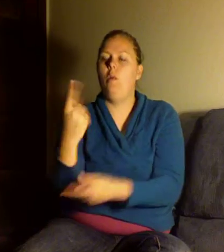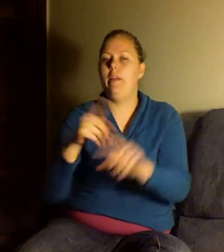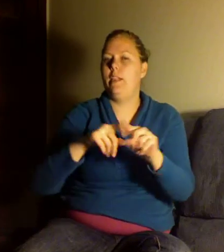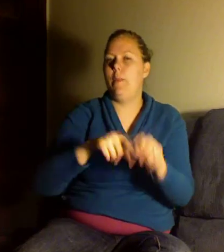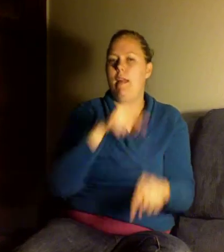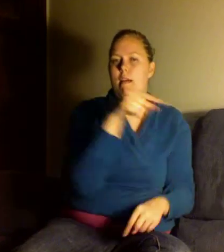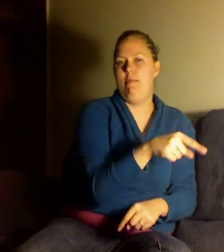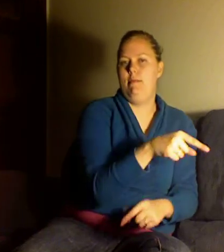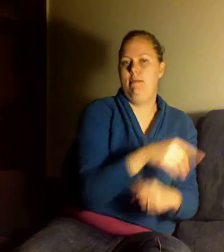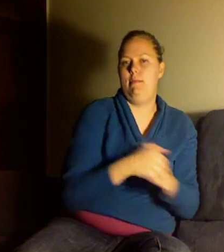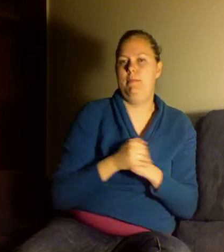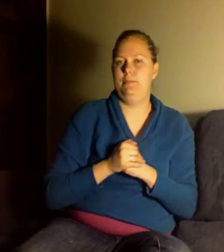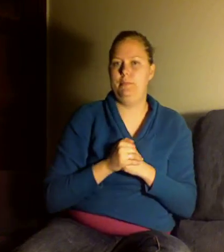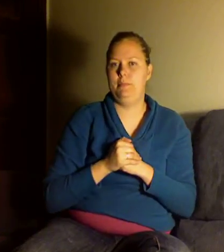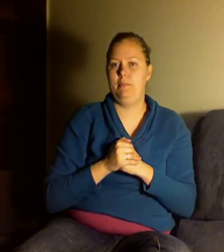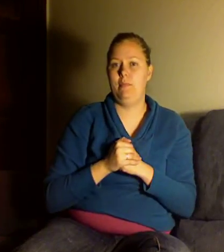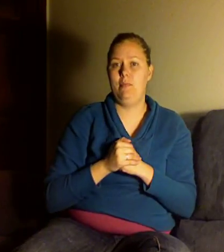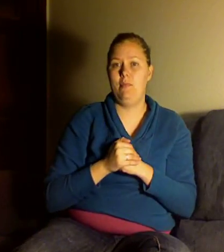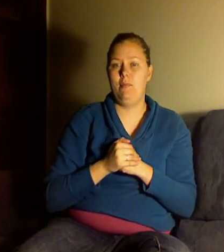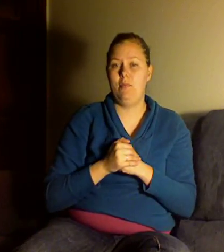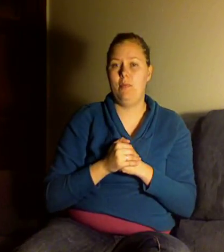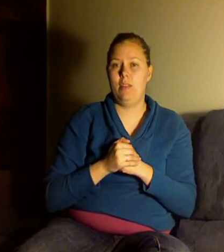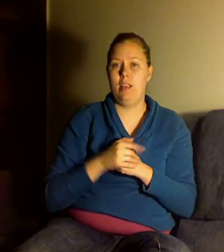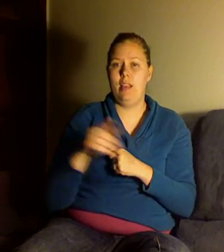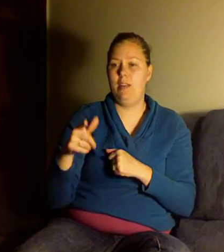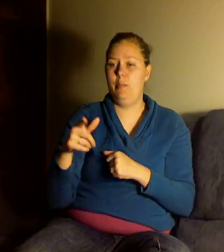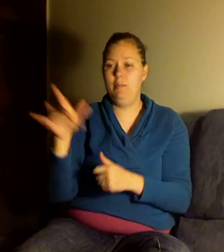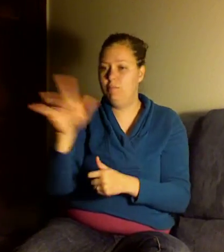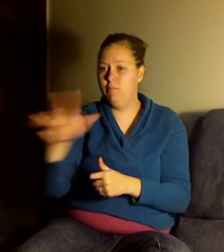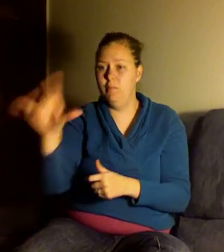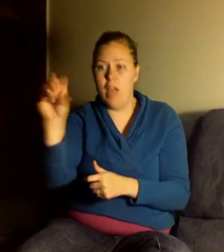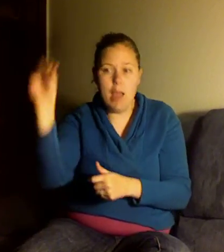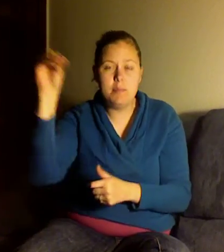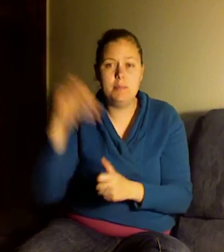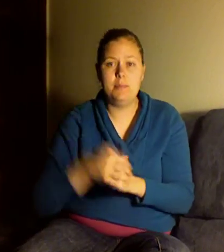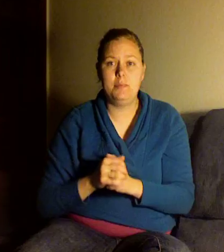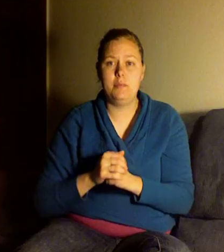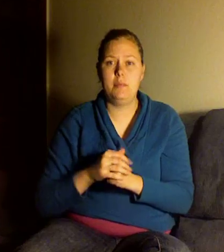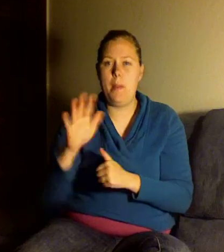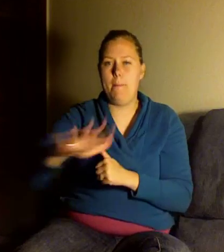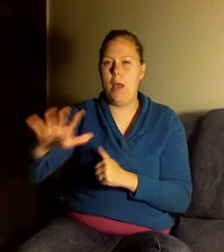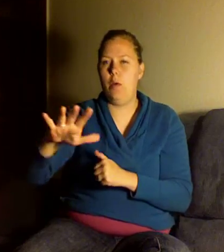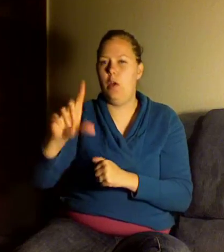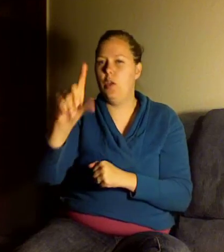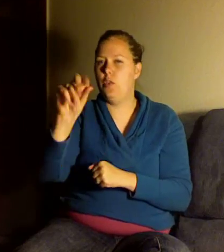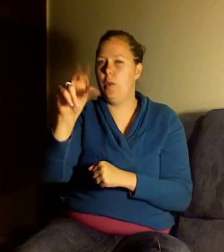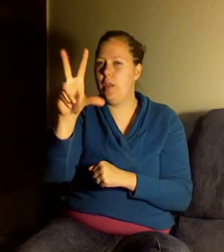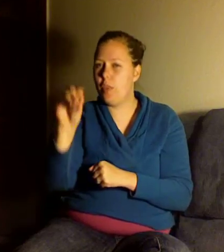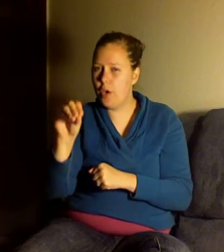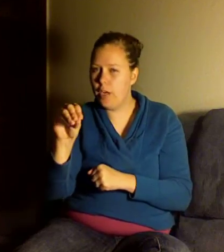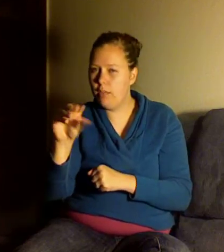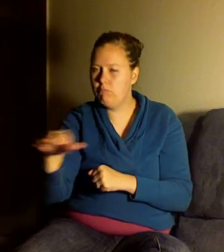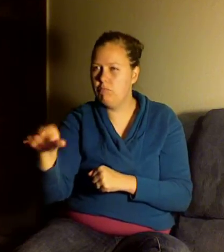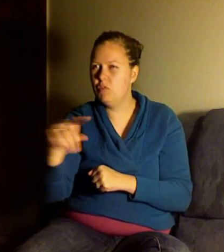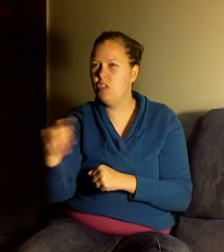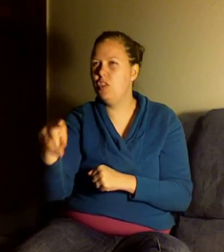enough money to pay for all the retirees, it will be completely depleted sometime between 2030 or 2040. And once again, this is a good ways out, so it's